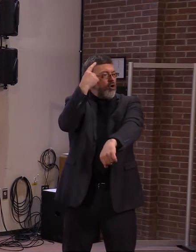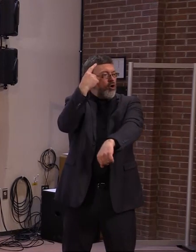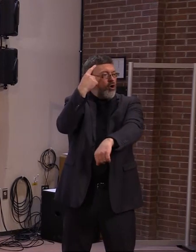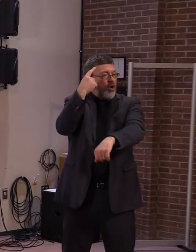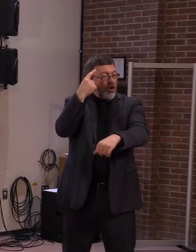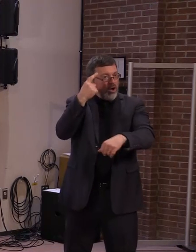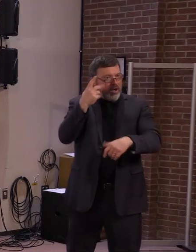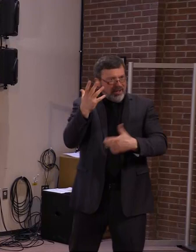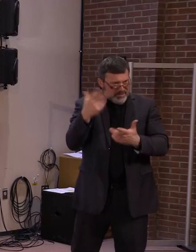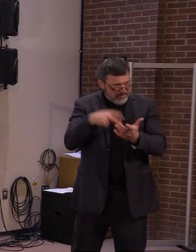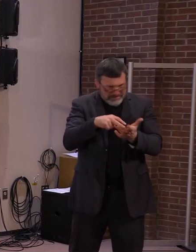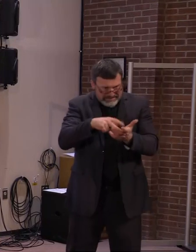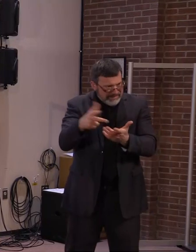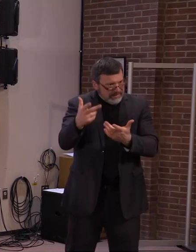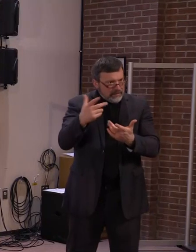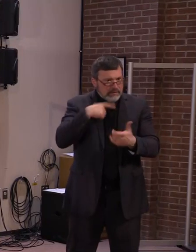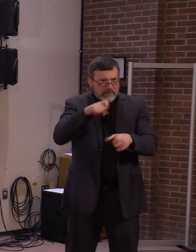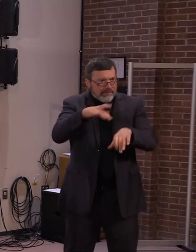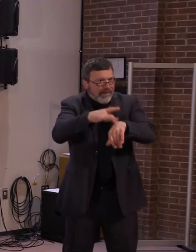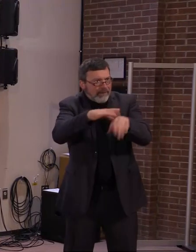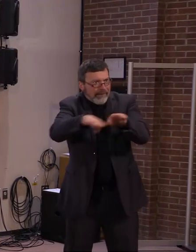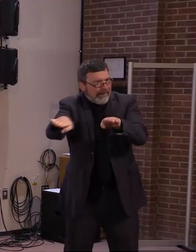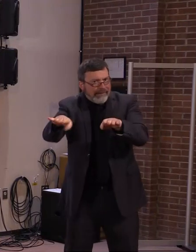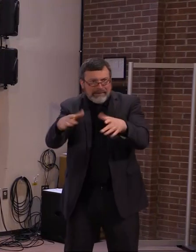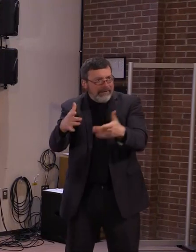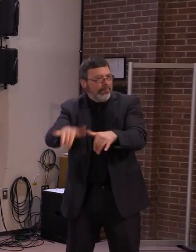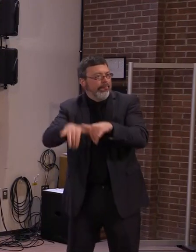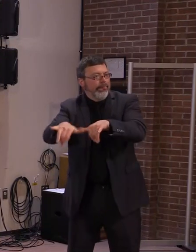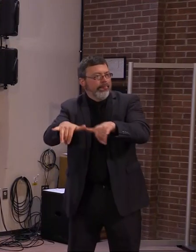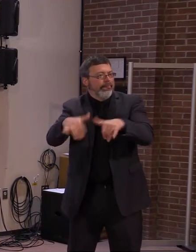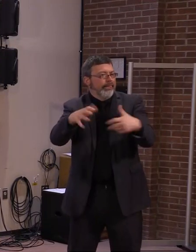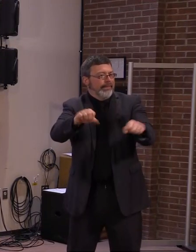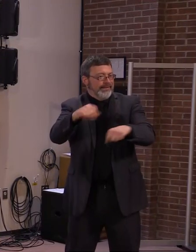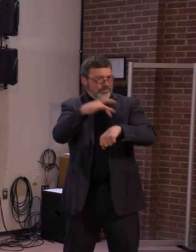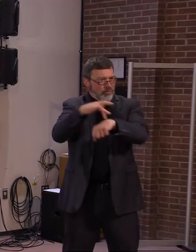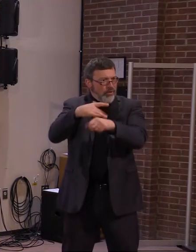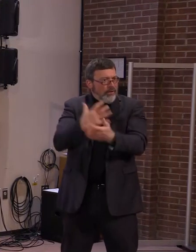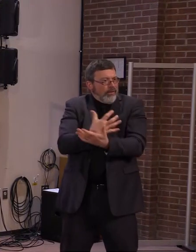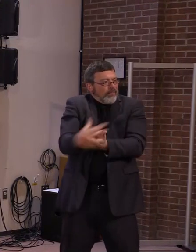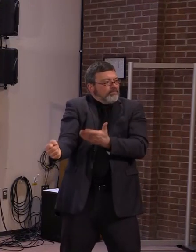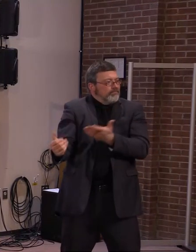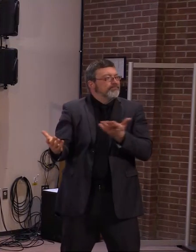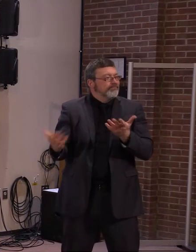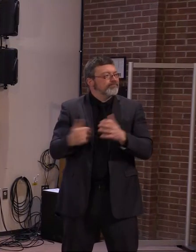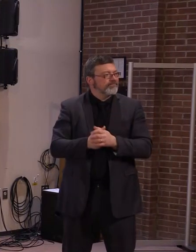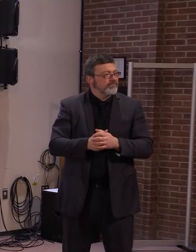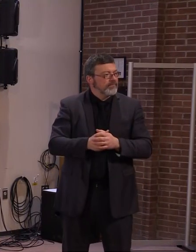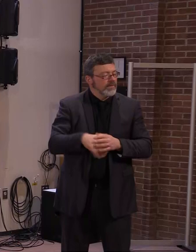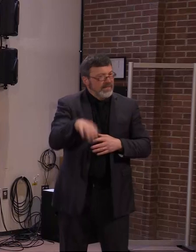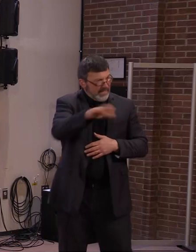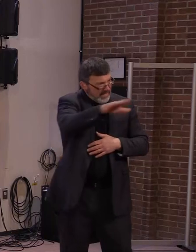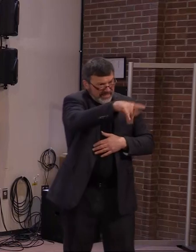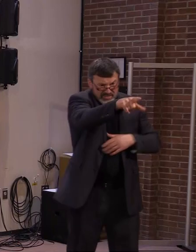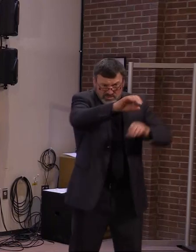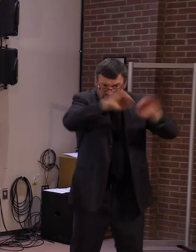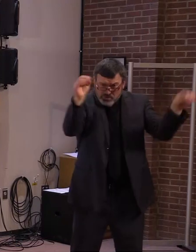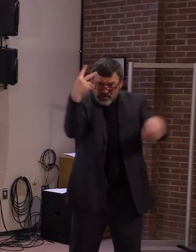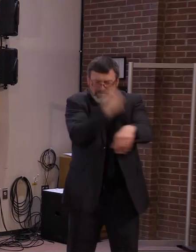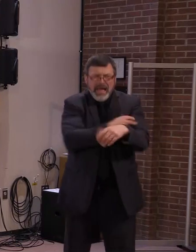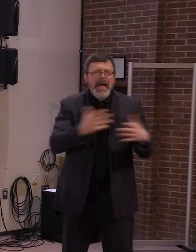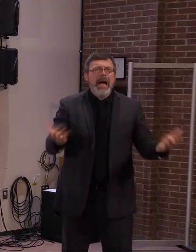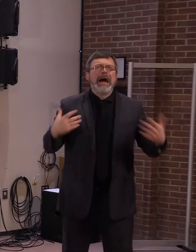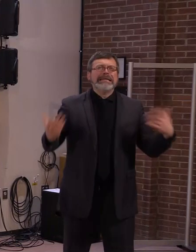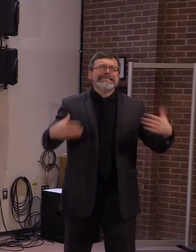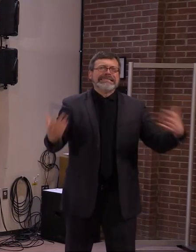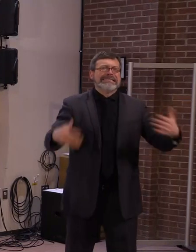people who are not vaccinated to try to encourage them to do so. We certainly need your help in trying to get those that have not yet gotten the protection of the